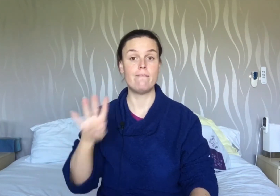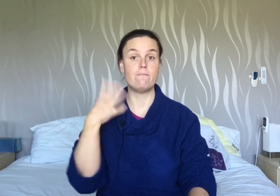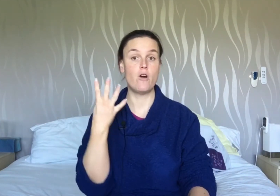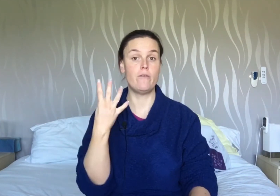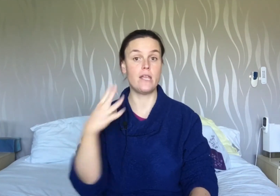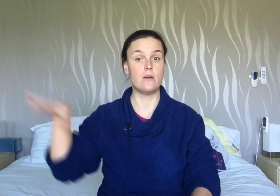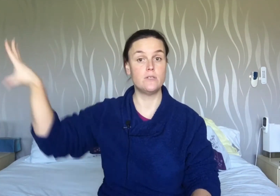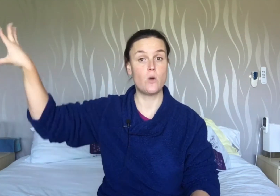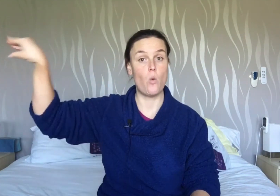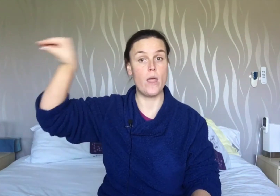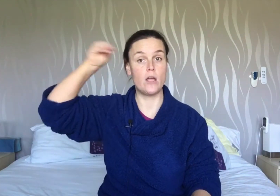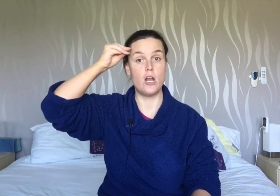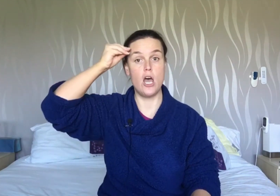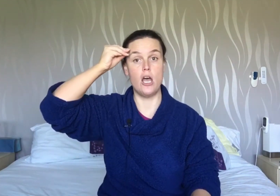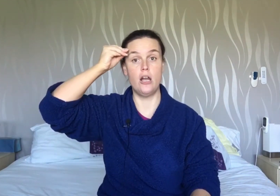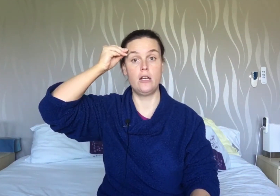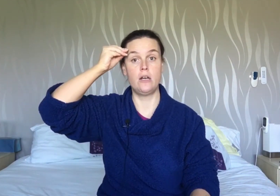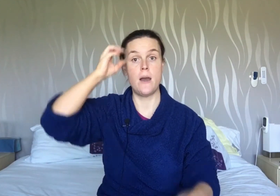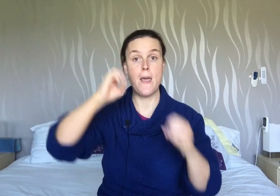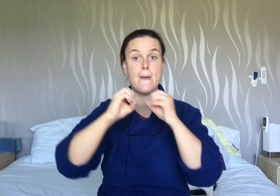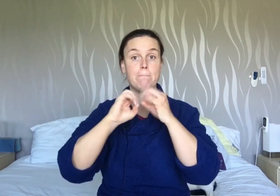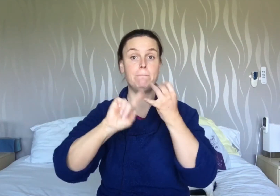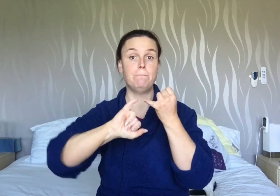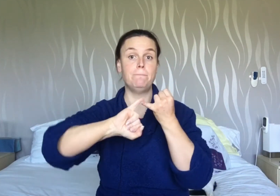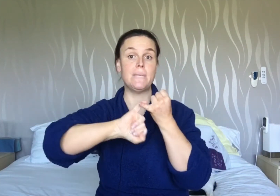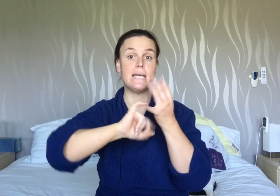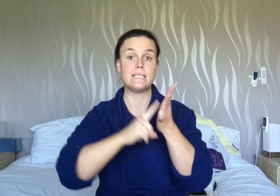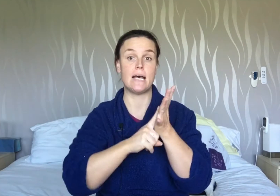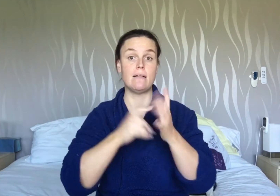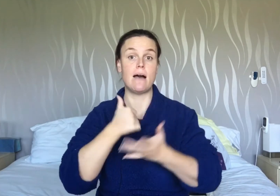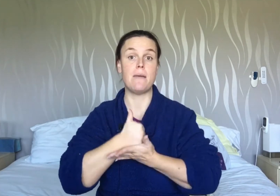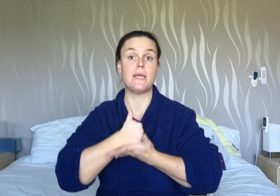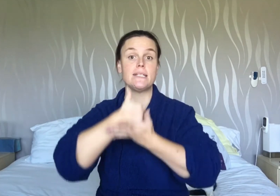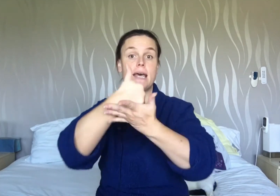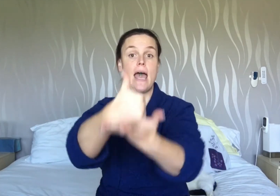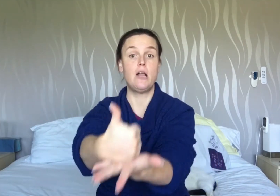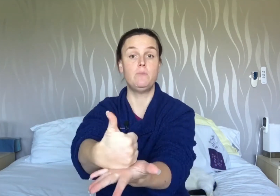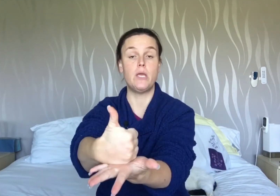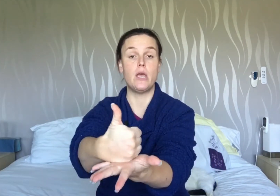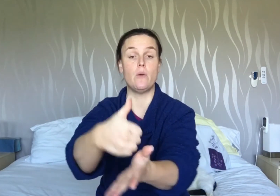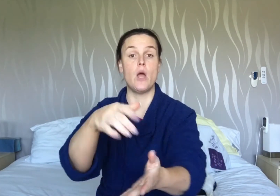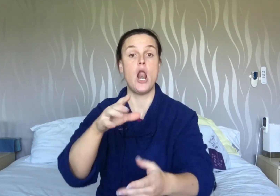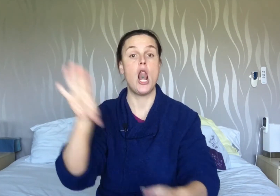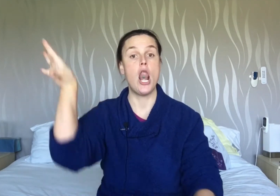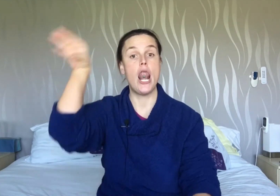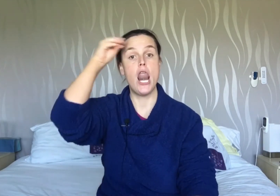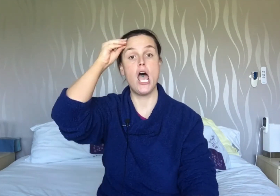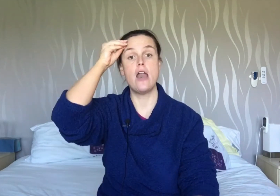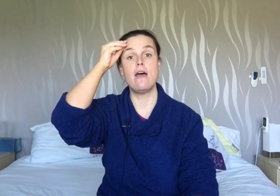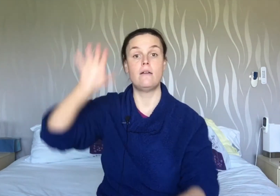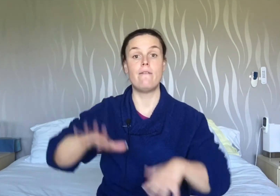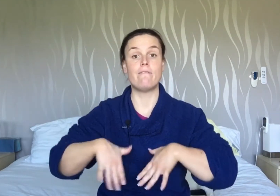4 videos where you learn BSL. I'm here to help you learn for